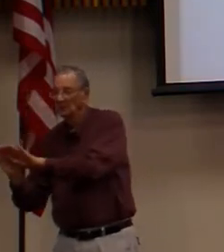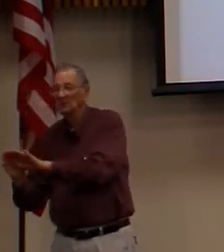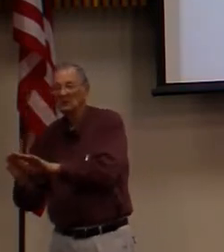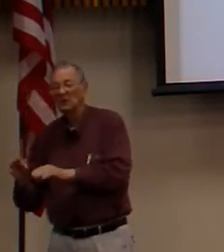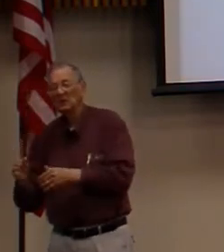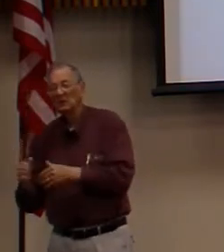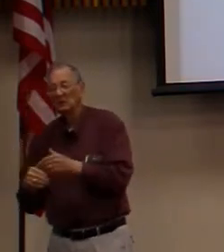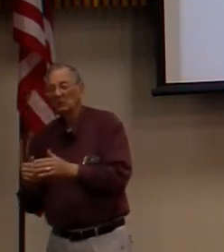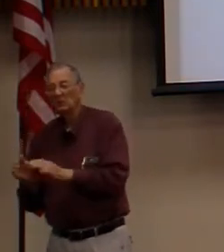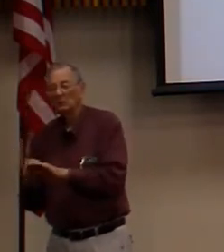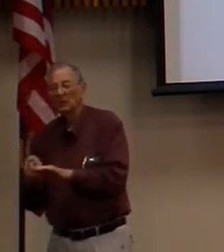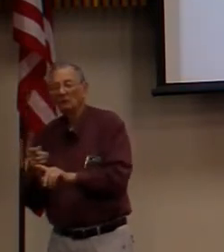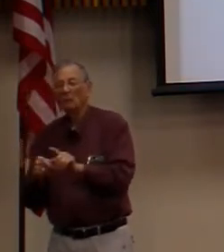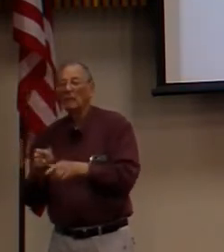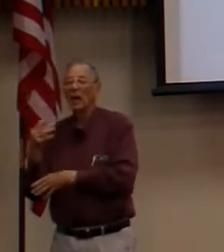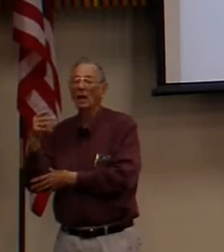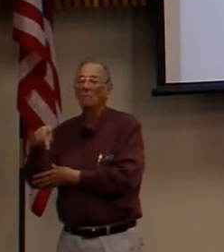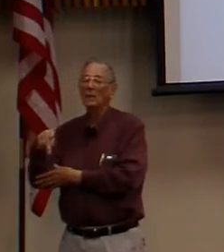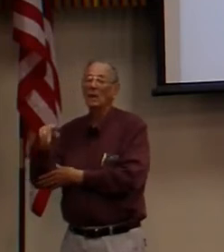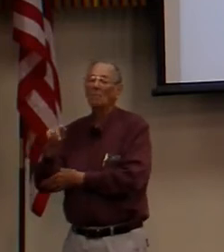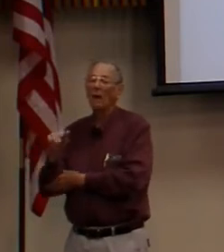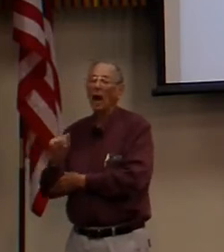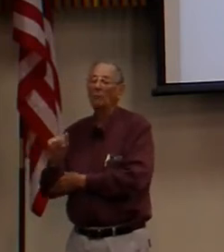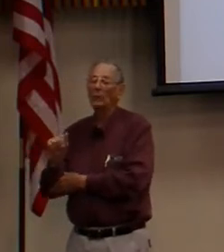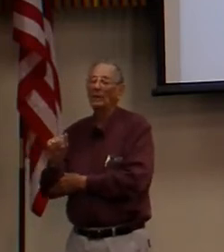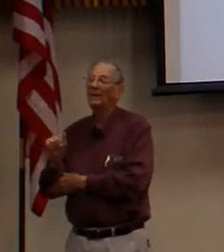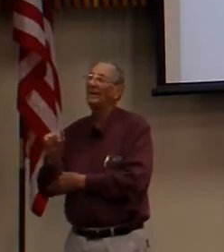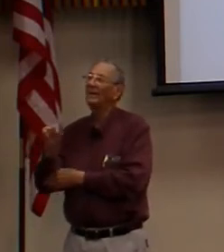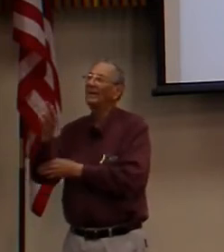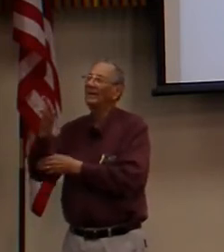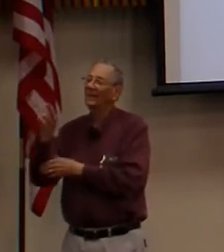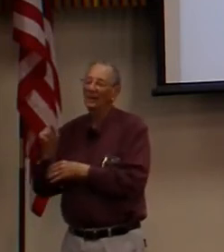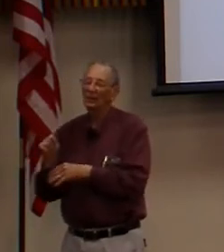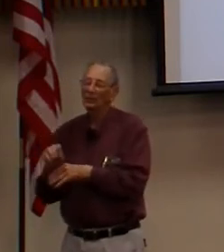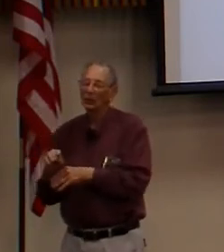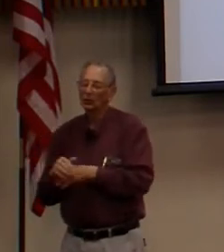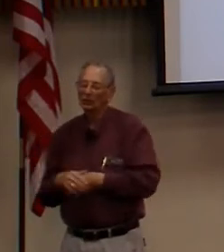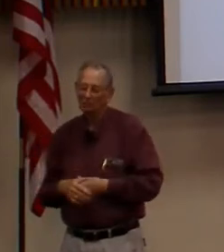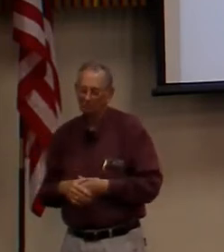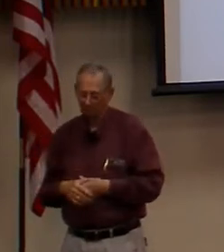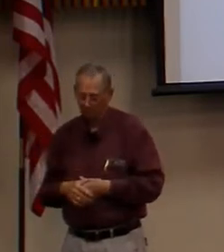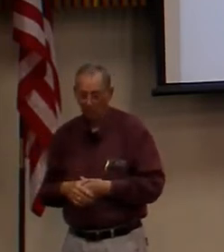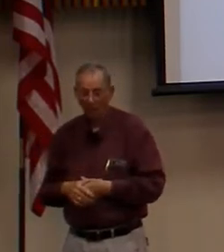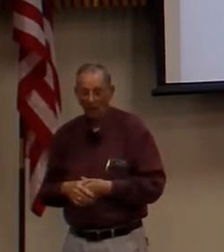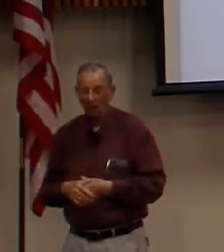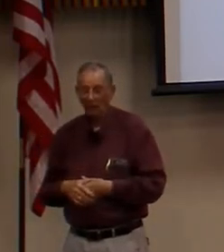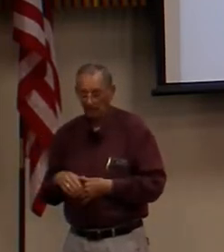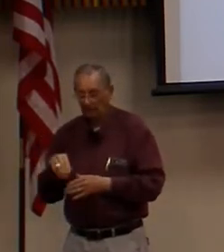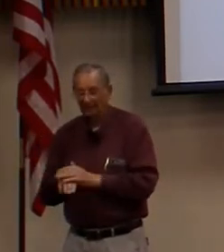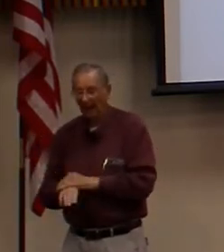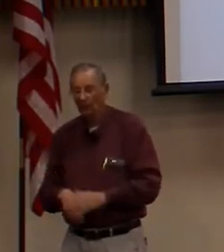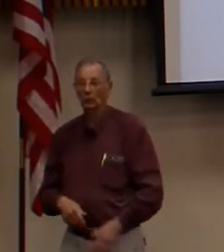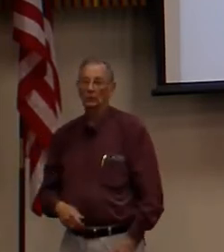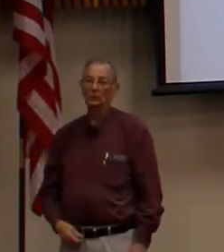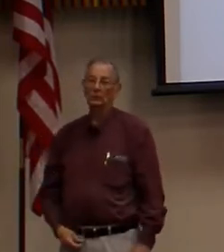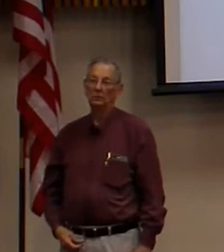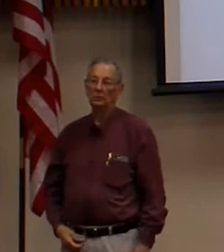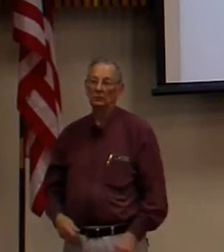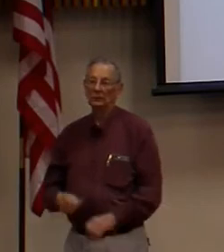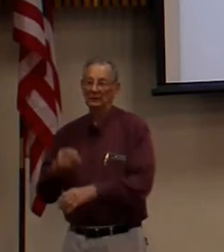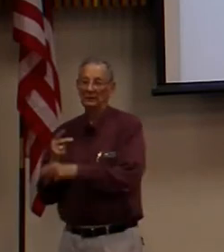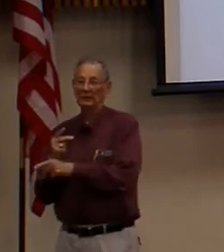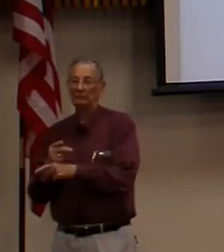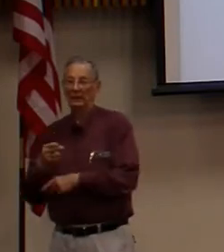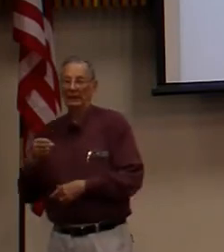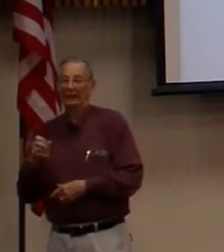as best they can. This is what it looks like on the inside. Those things are really hot. You know, they keep in all the heat.